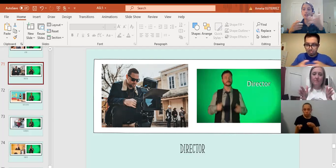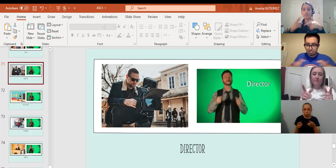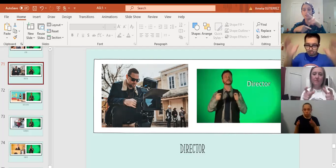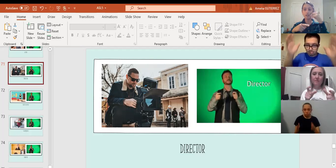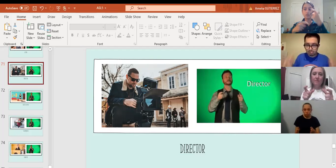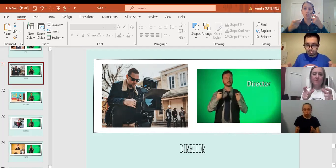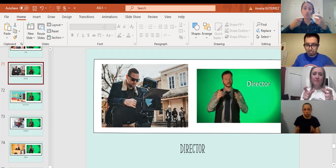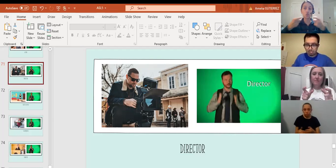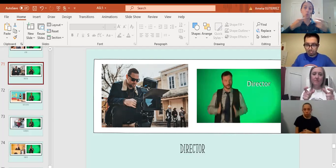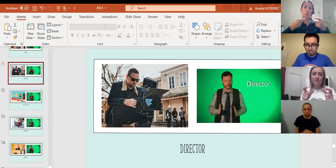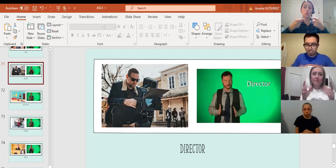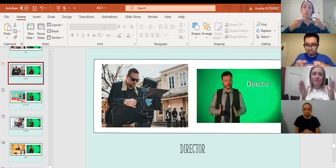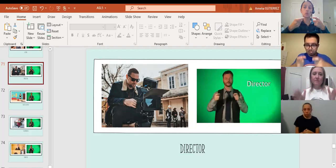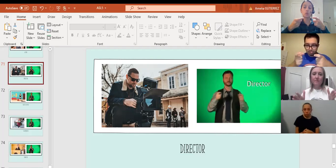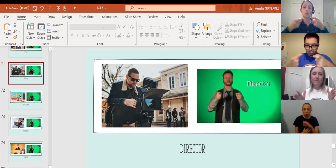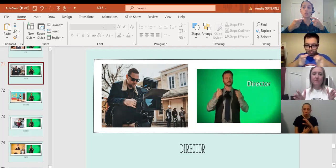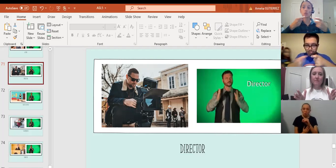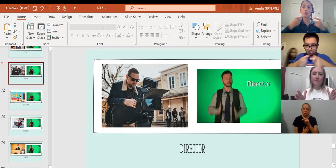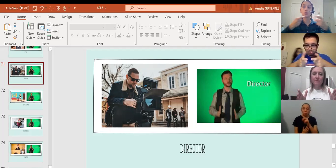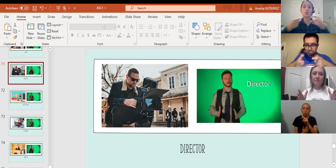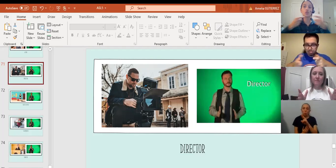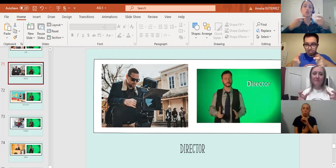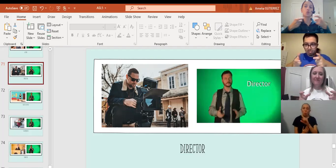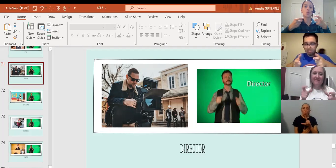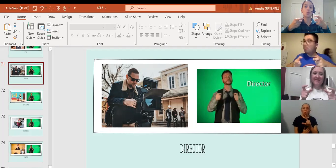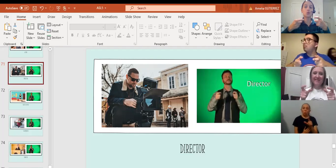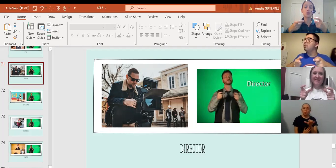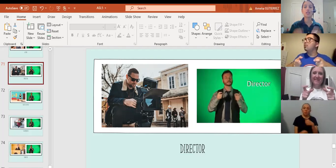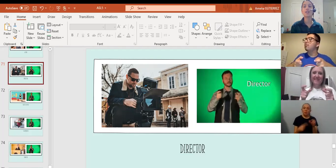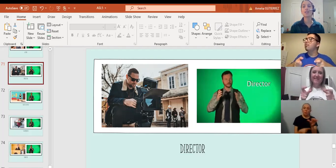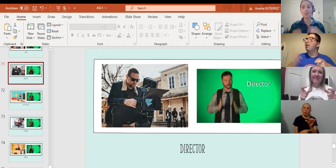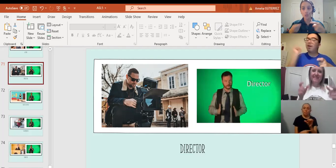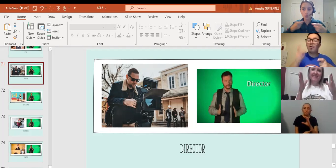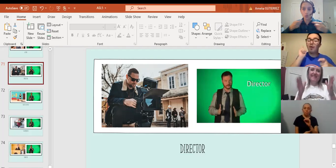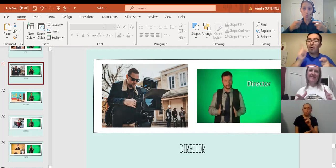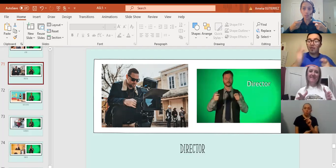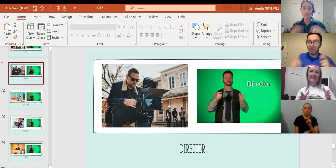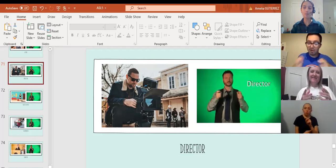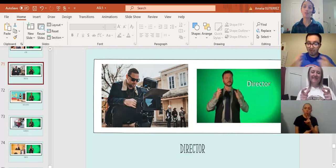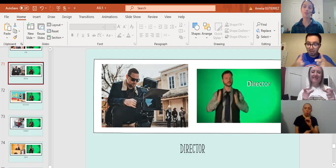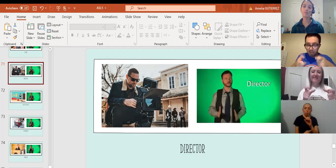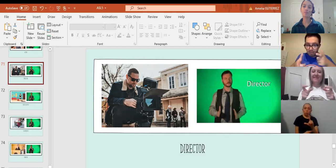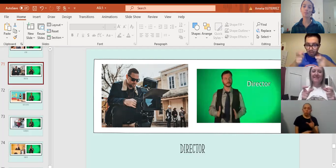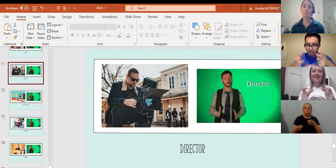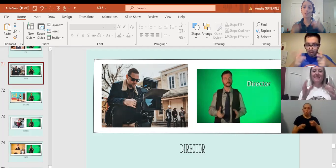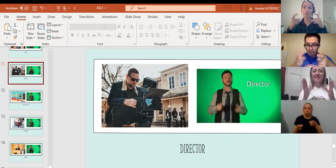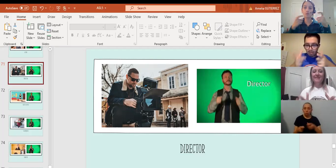This is kind of the sign for control. Oh, yeah, that's what I was just saying. The same Control. thing. Controlling